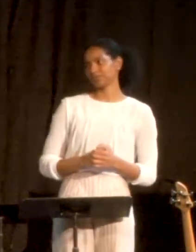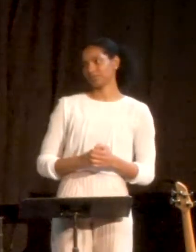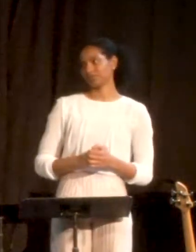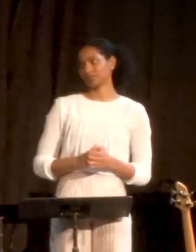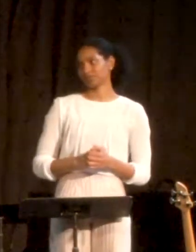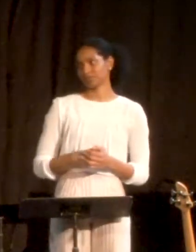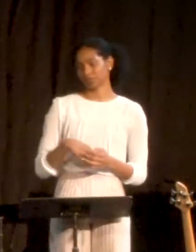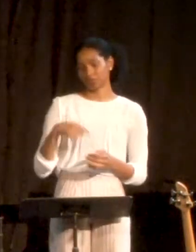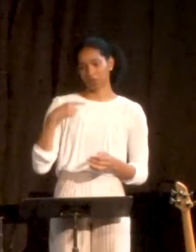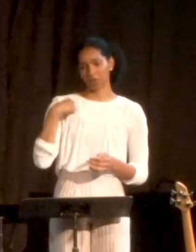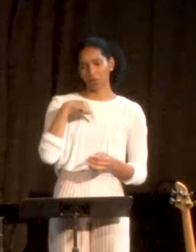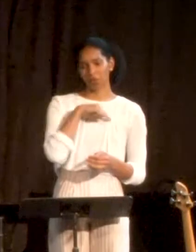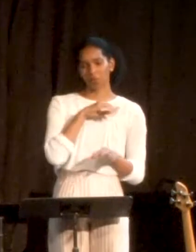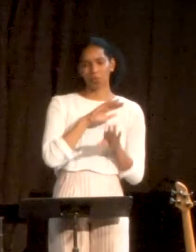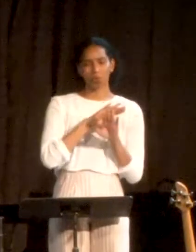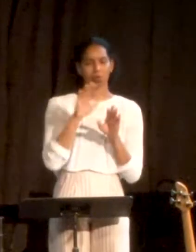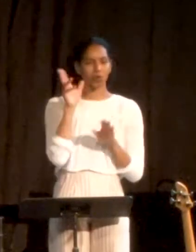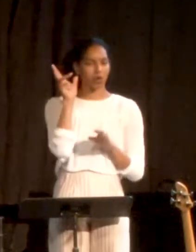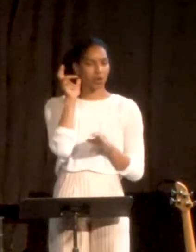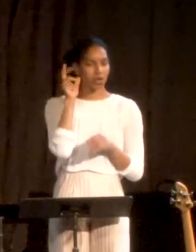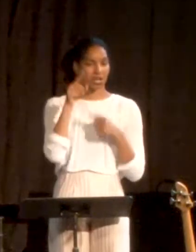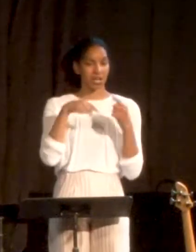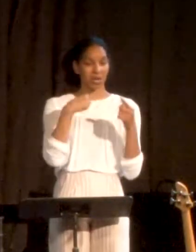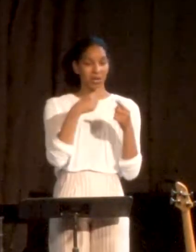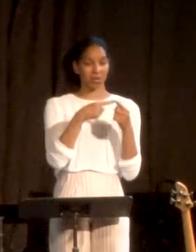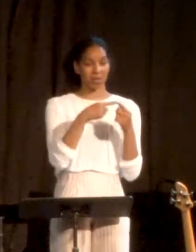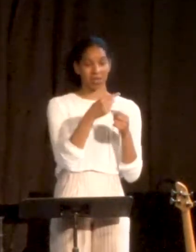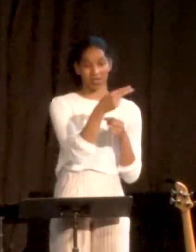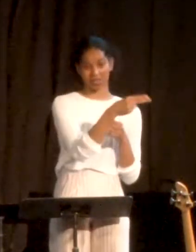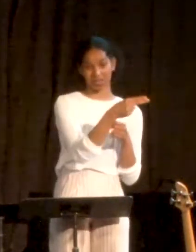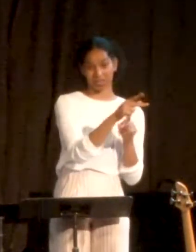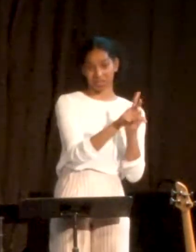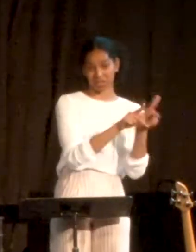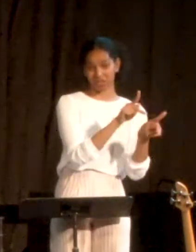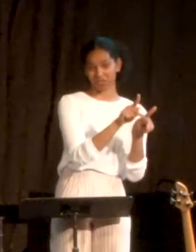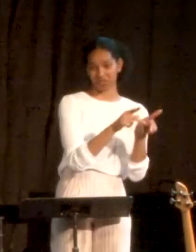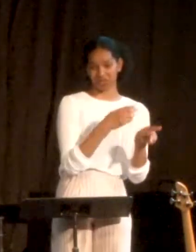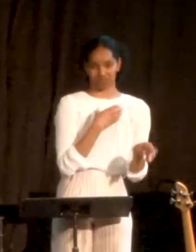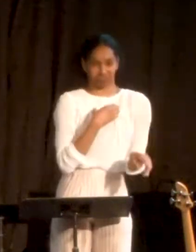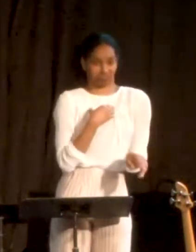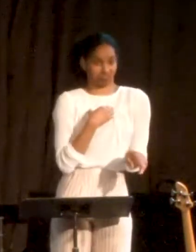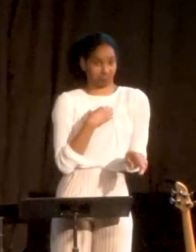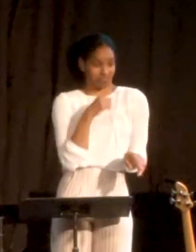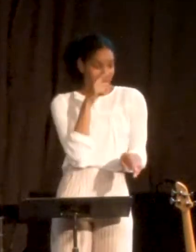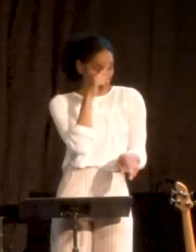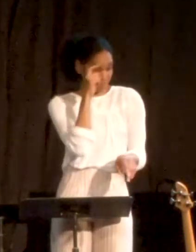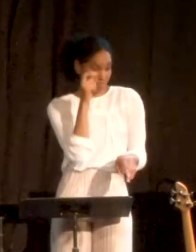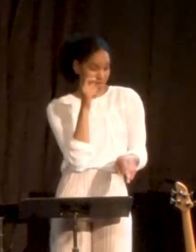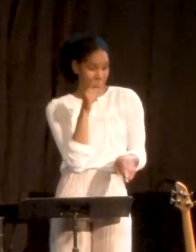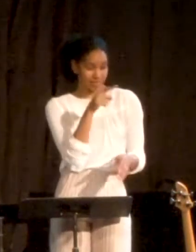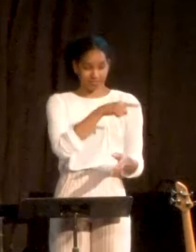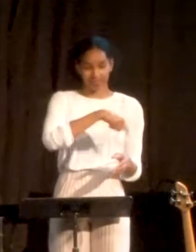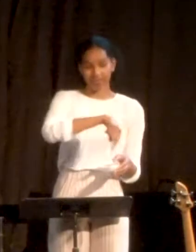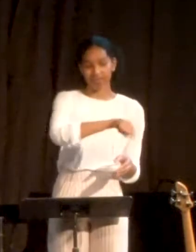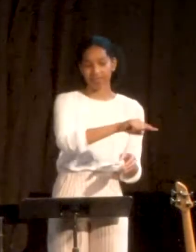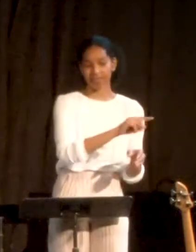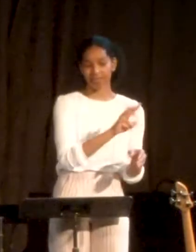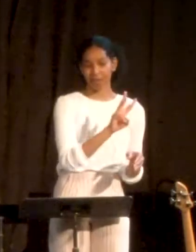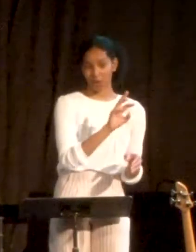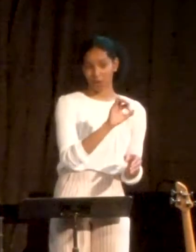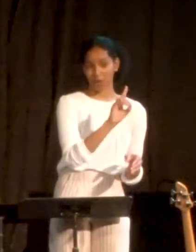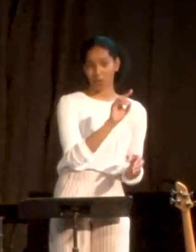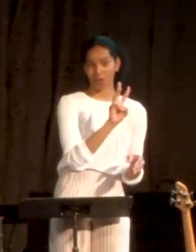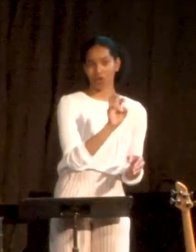Now, we don't hear about any of the Hebraists grumbling because, you see, their widows